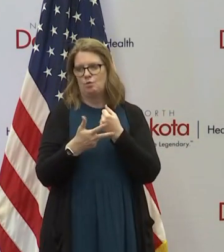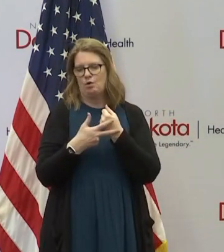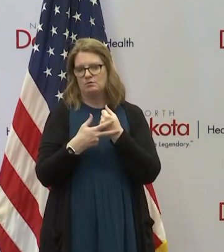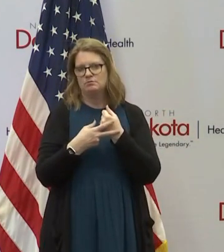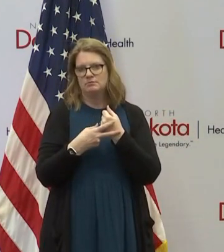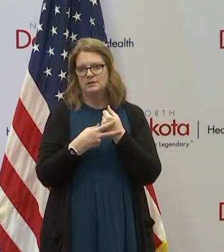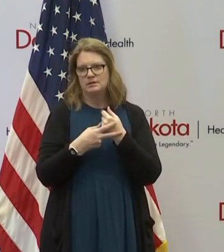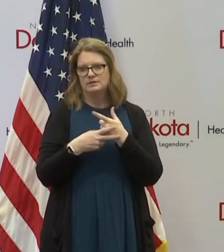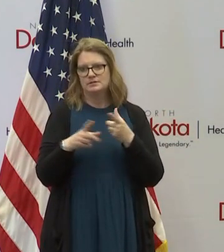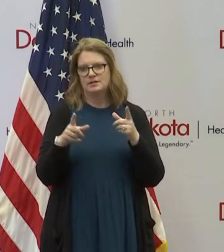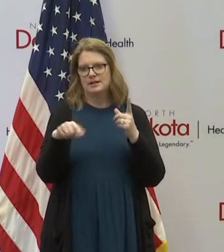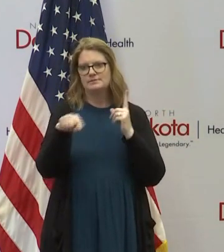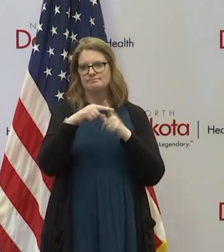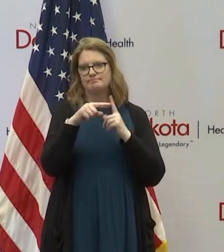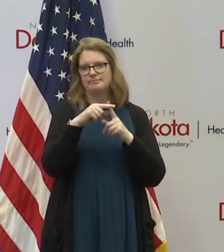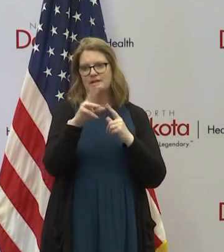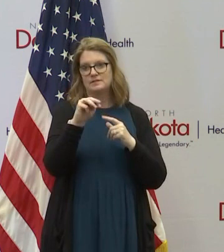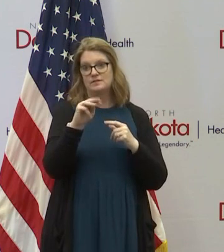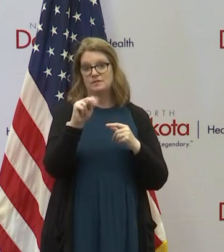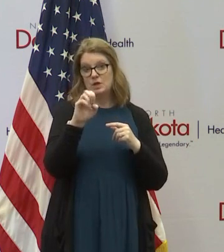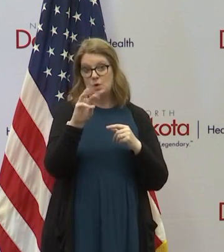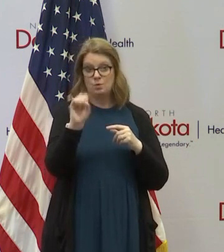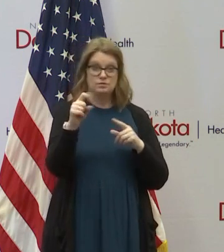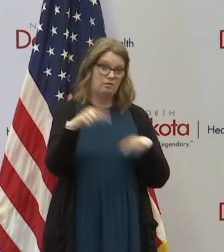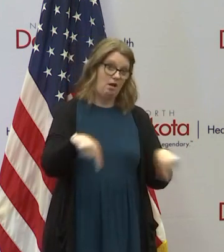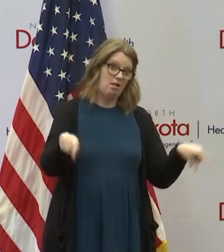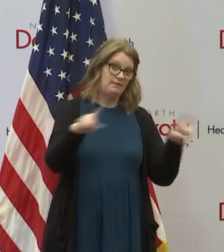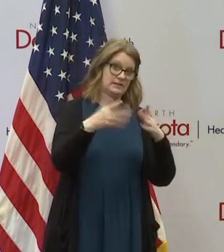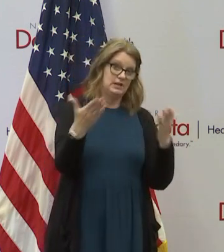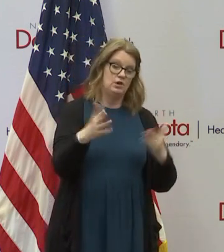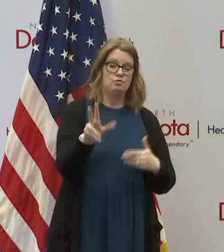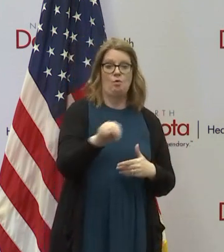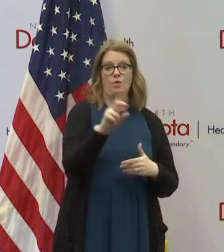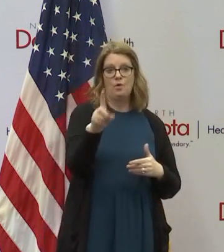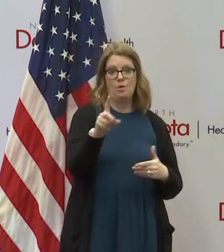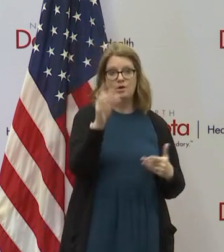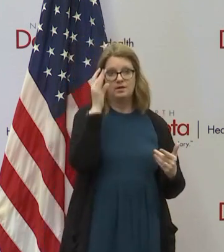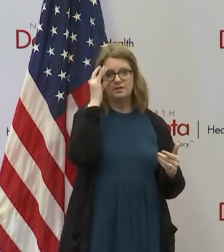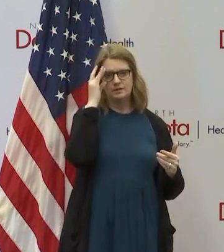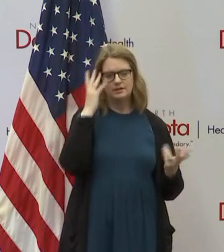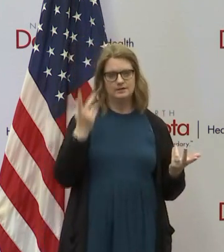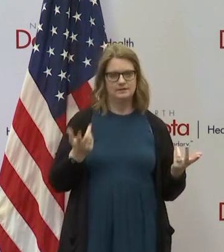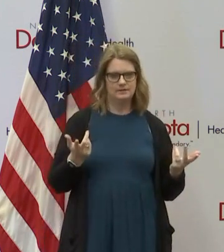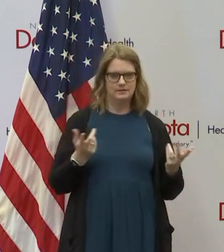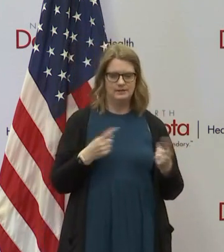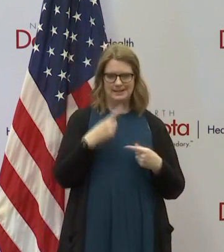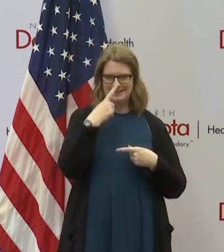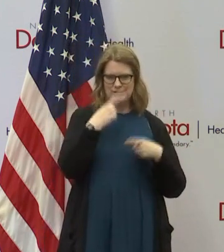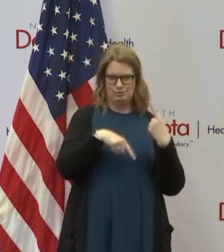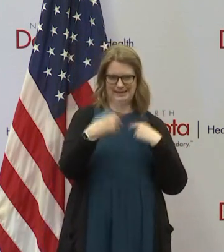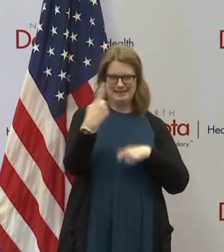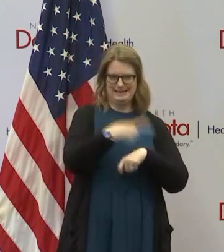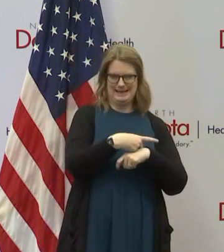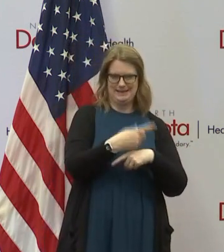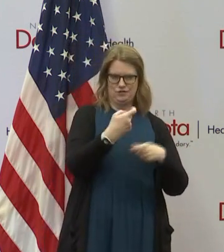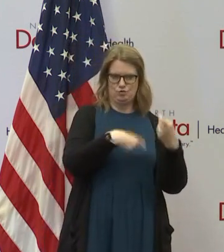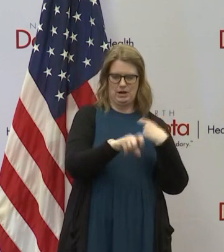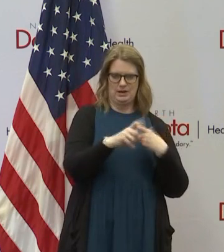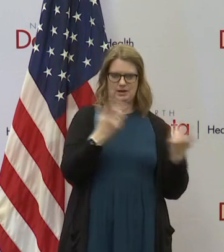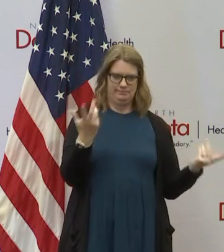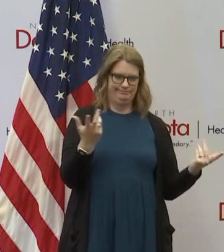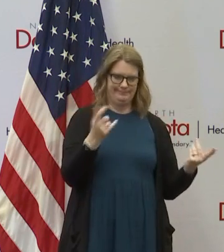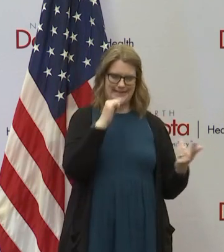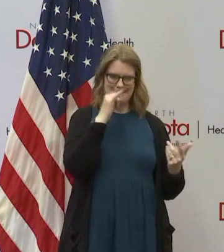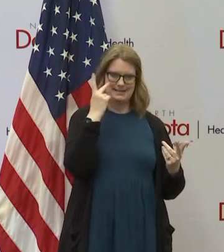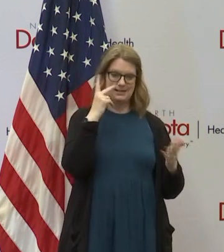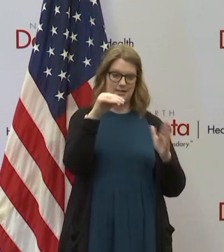And so that's also good news for all of us here in North Dakota, that we got through a tricky day of trading today without seeing a big